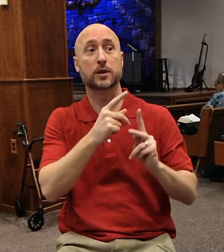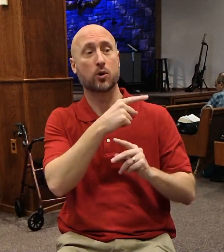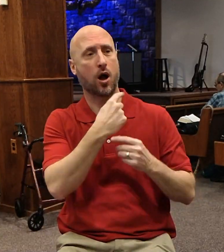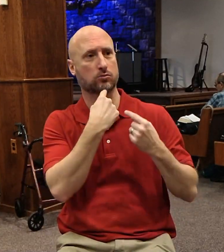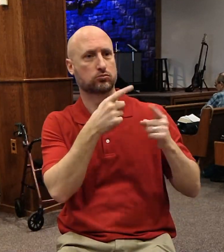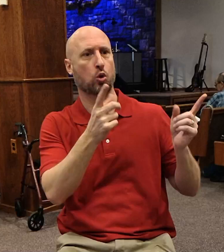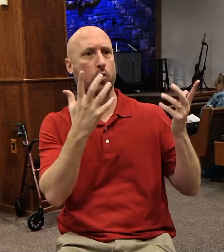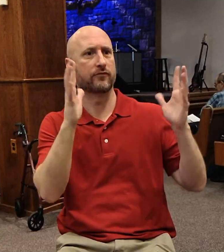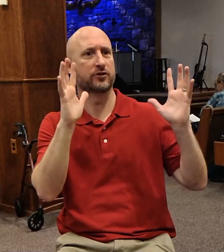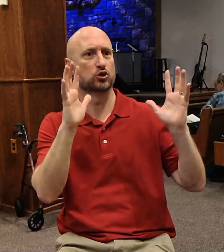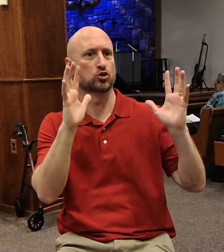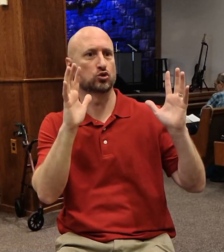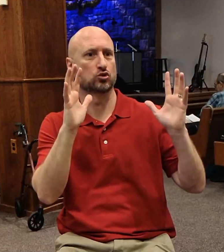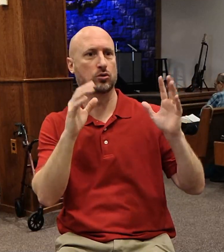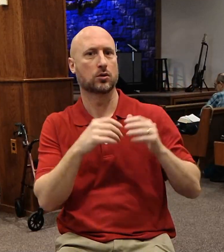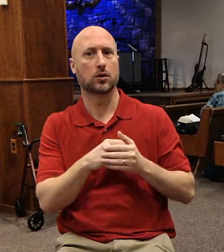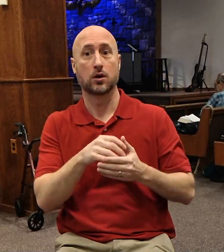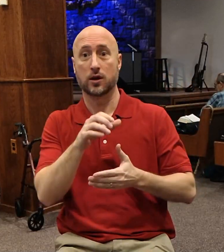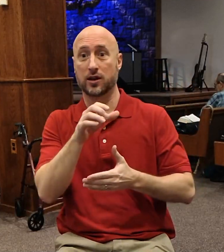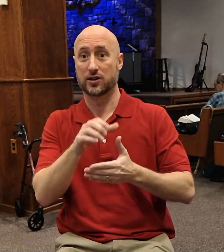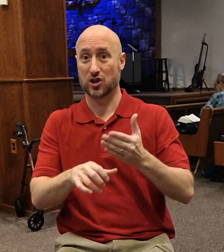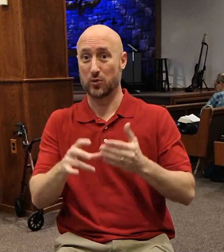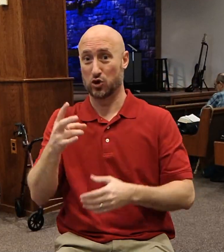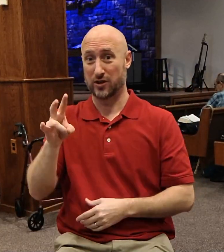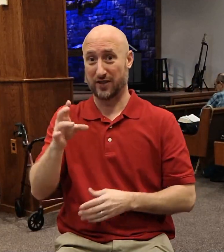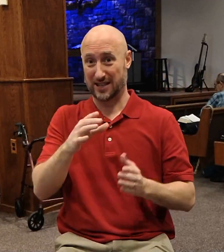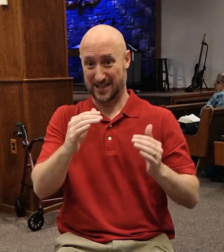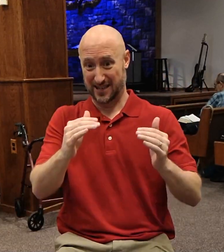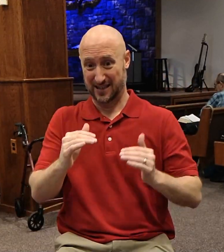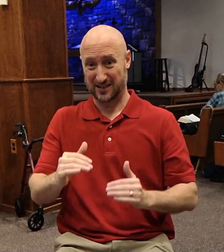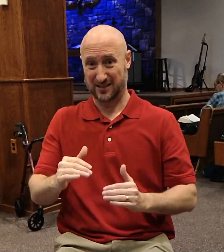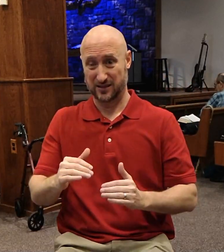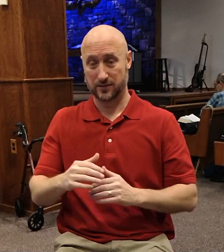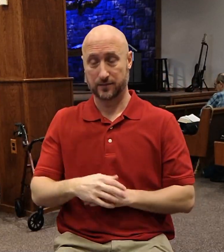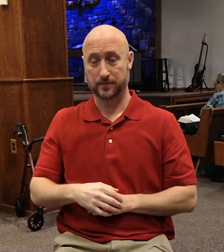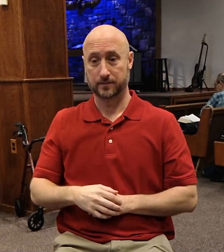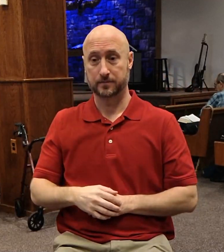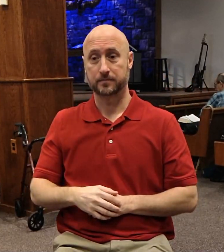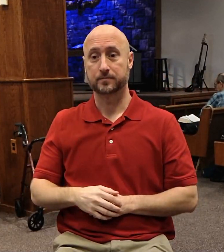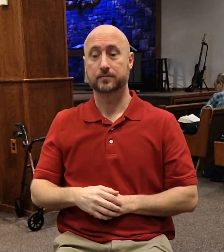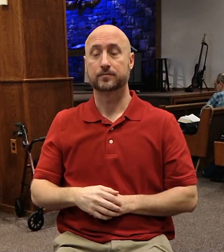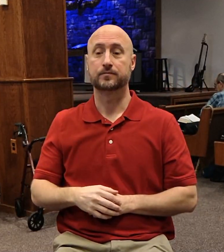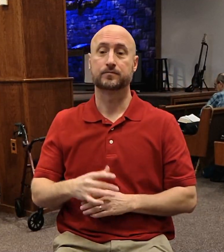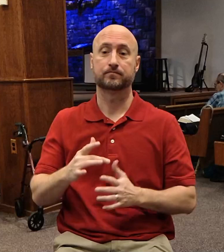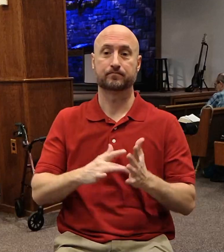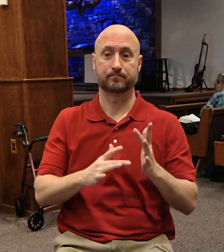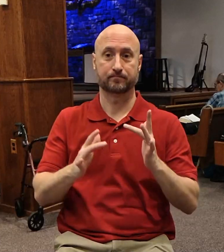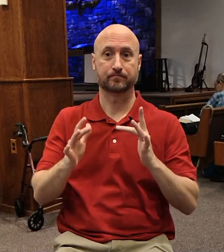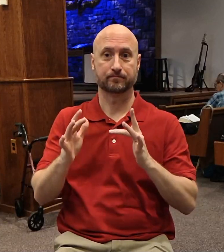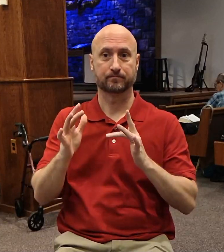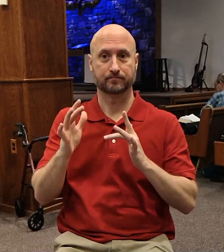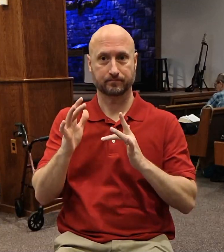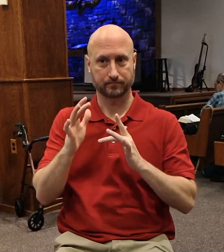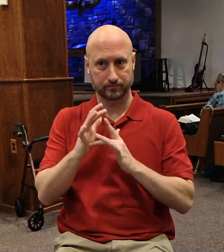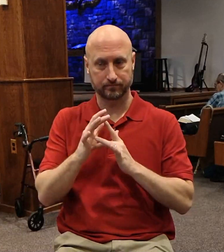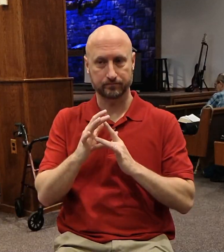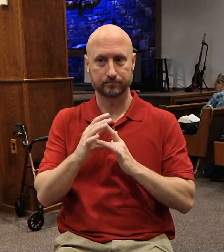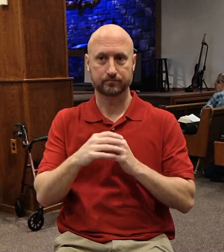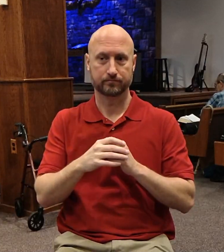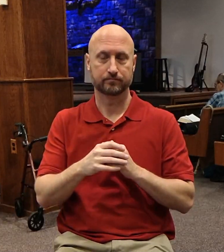He said in chapter 17, as he goes into this portion.